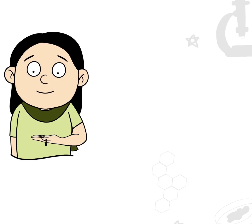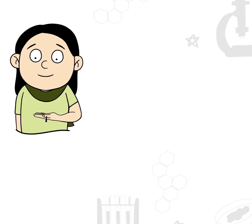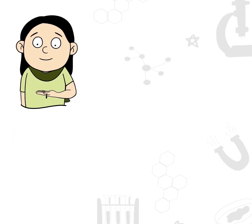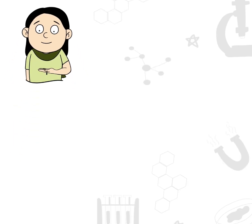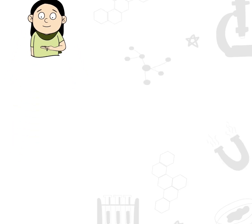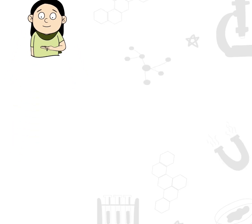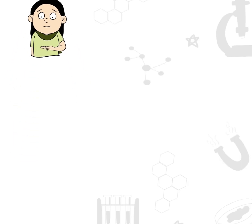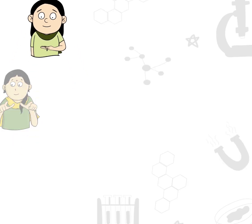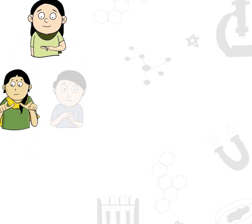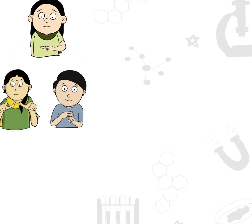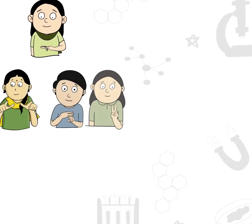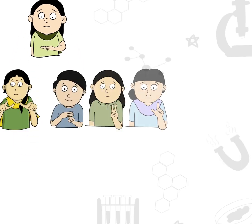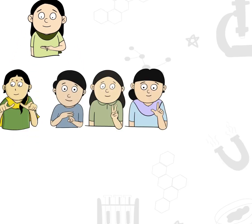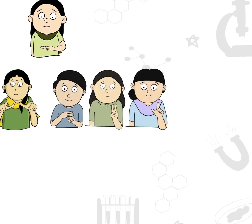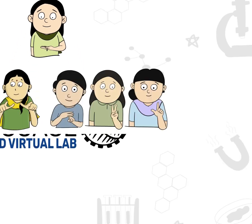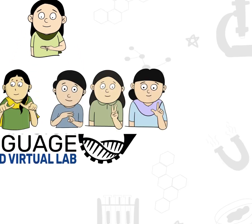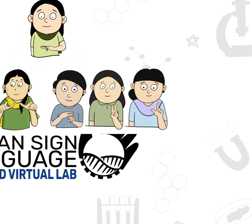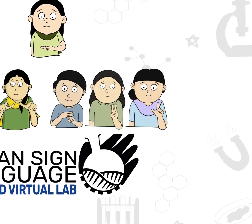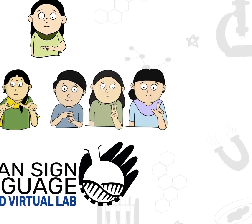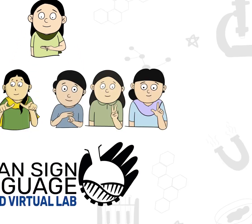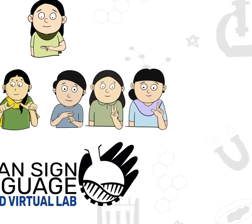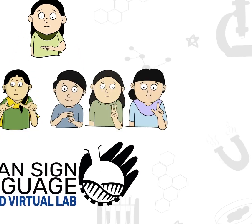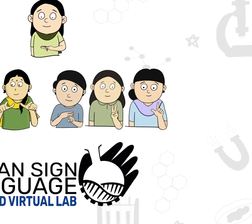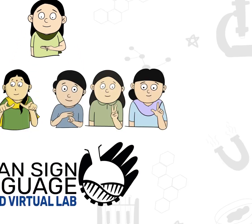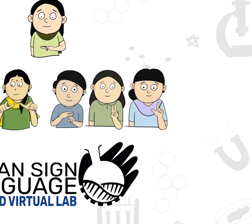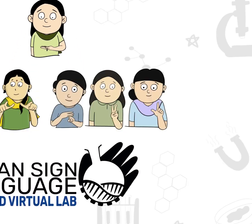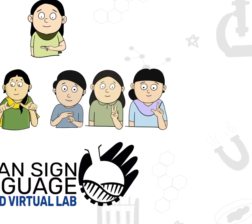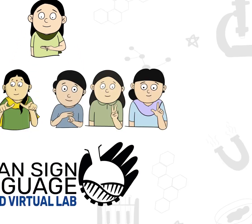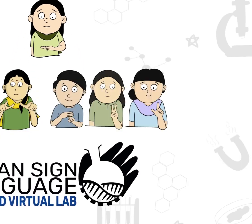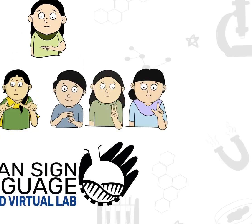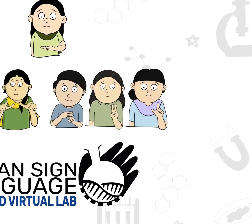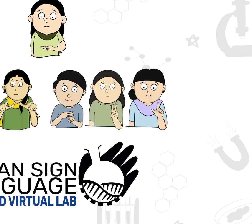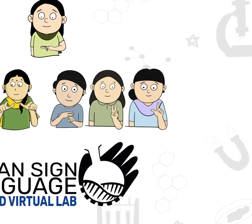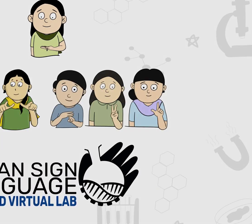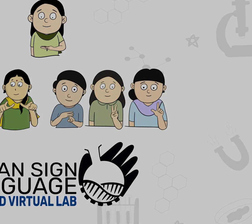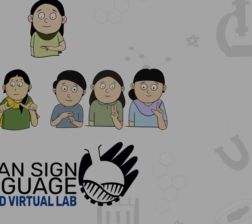Welcome to ISL Enabled Virtual Lab of CSIR.